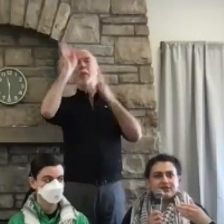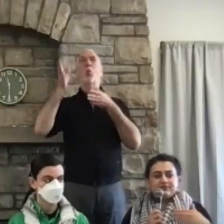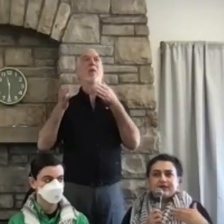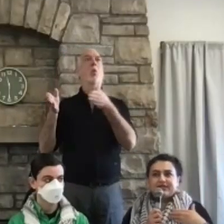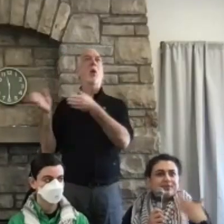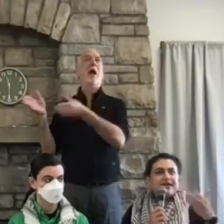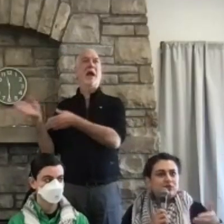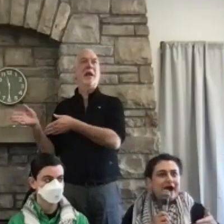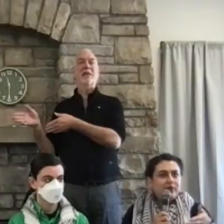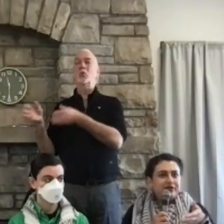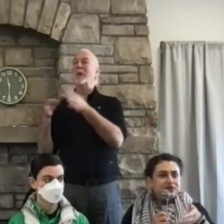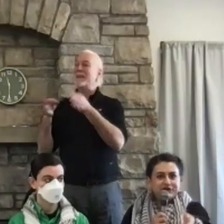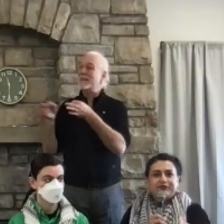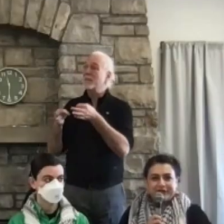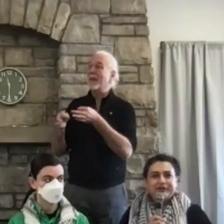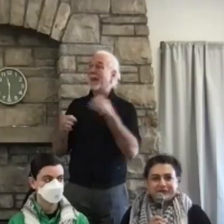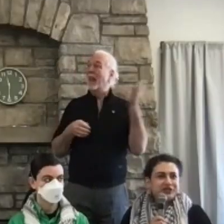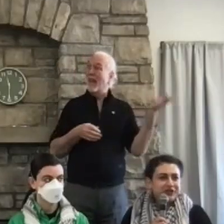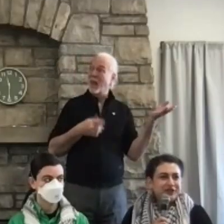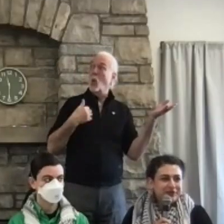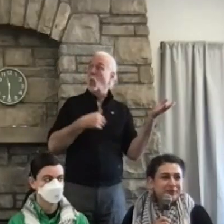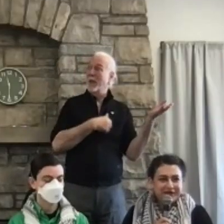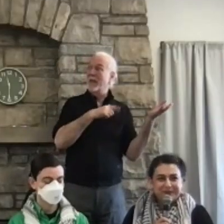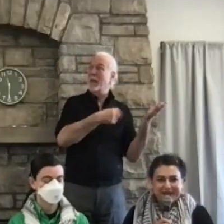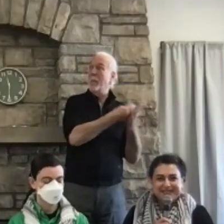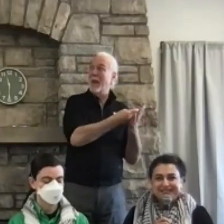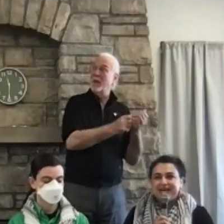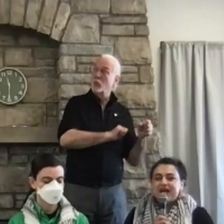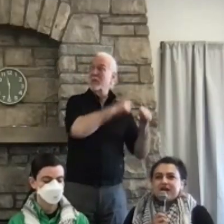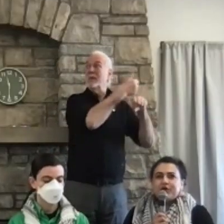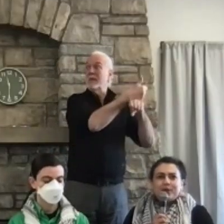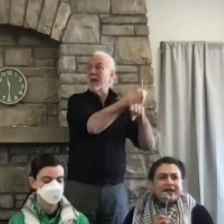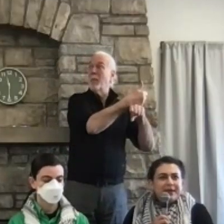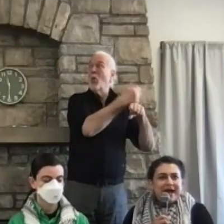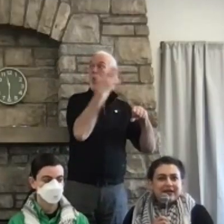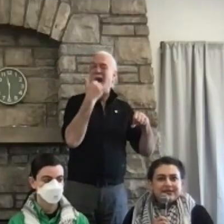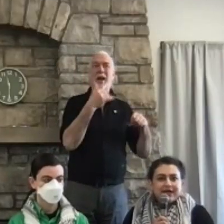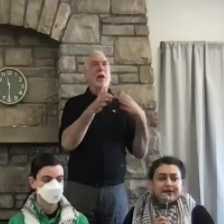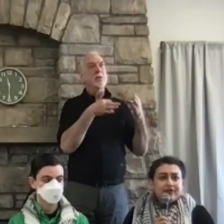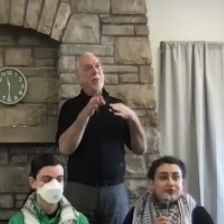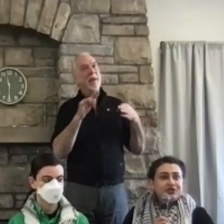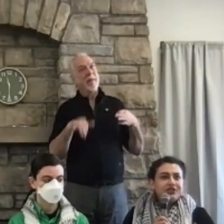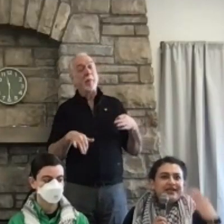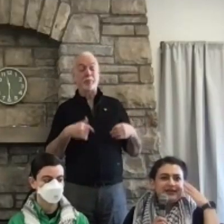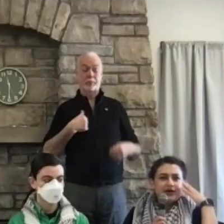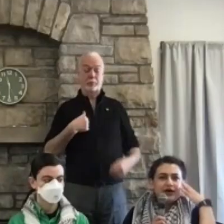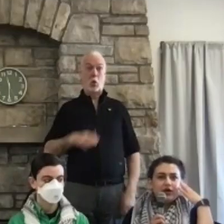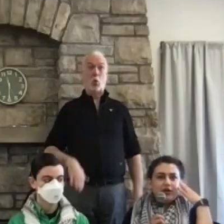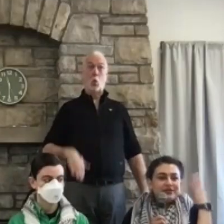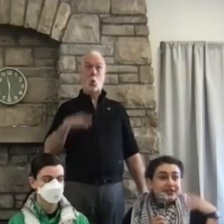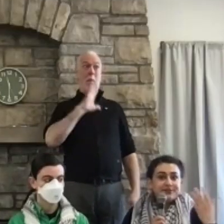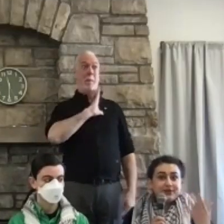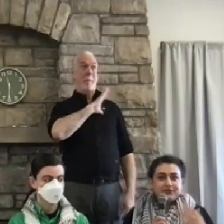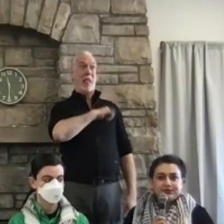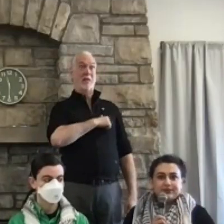then explain why we deserve funding for such a thing to be put in place. Growing up in Palestine, unfortunately,